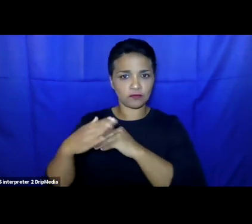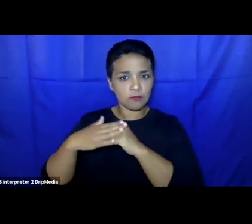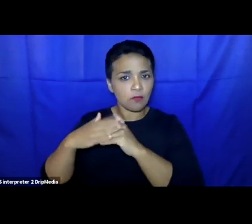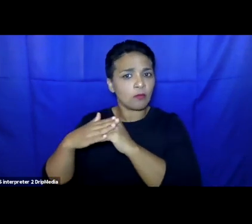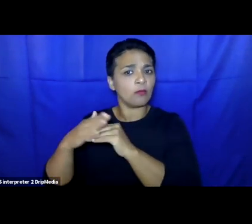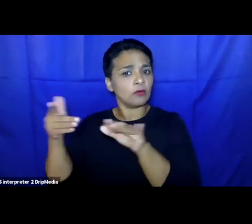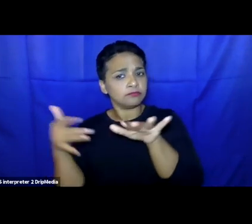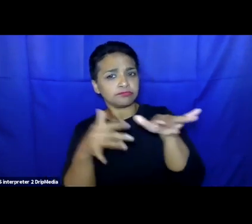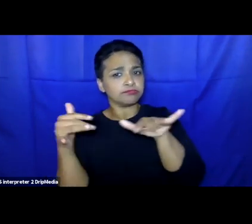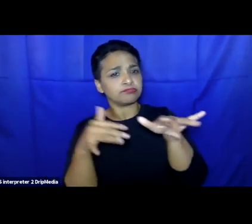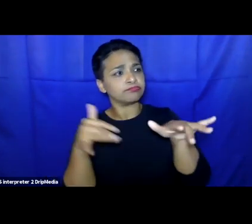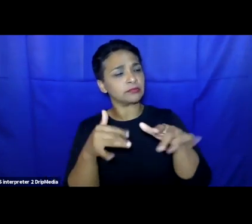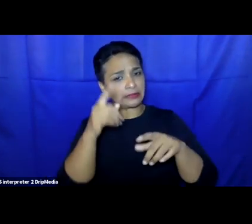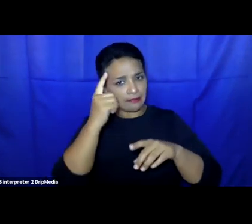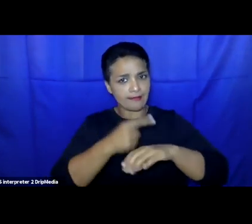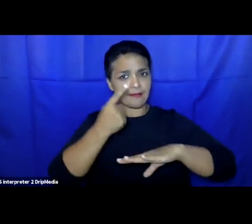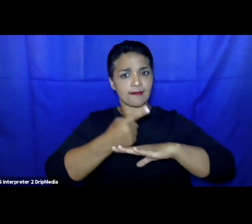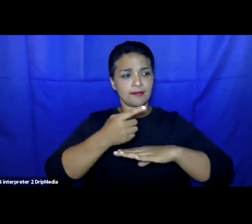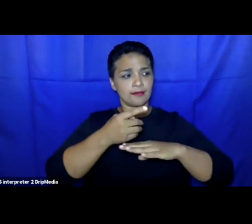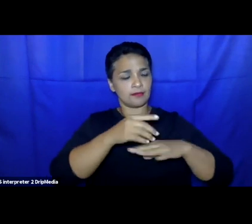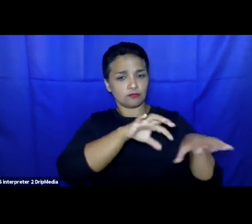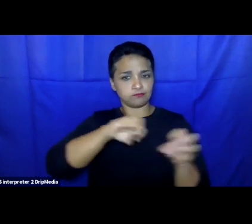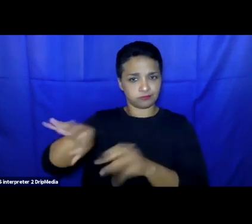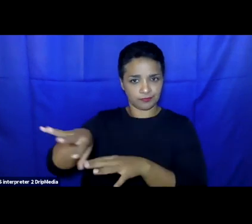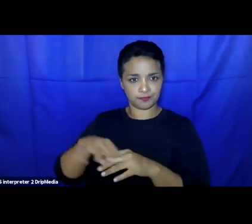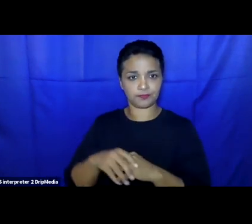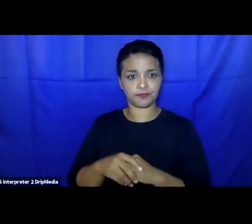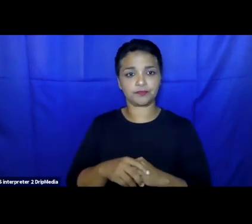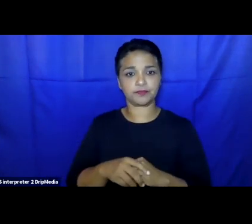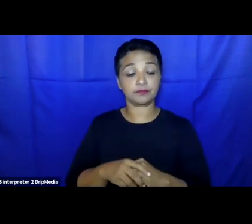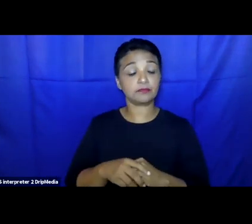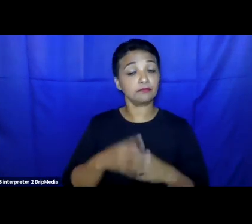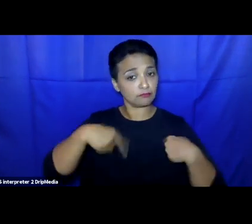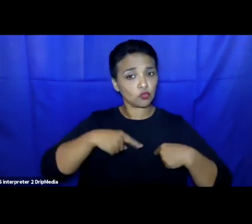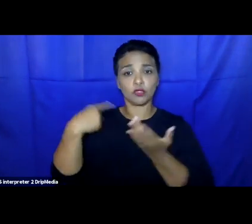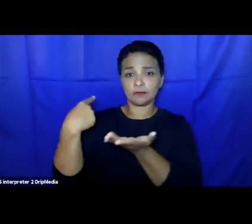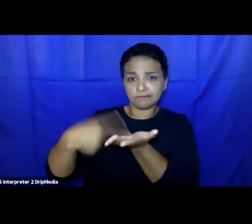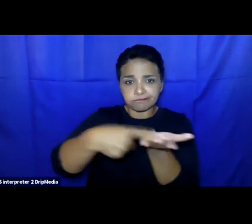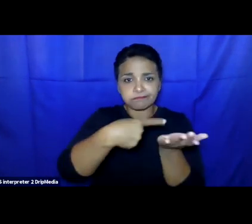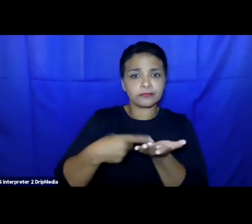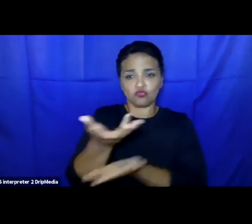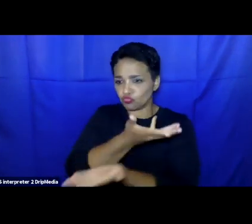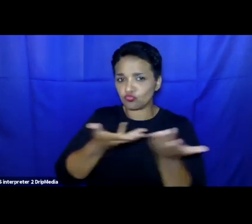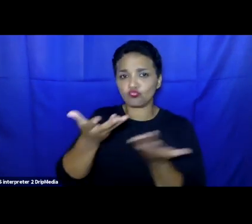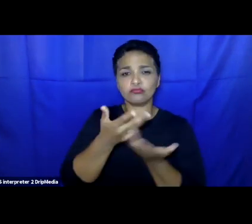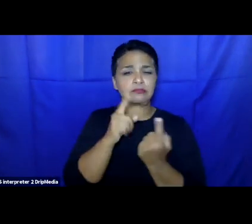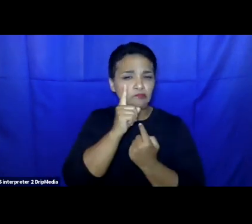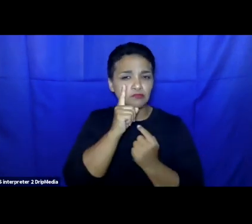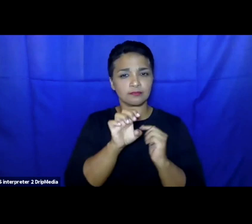pathways for admission. In these sessions we are going to look at this and other developments in Europe through the lens of the global